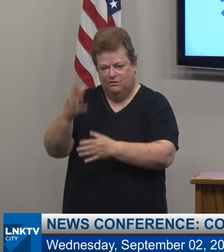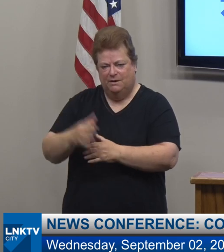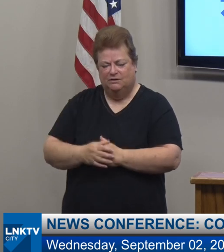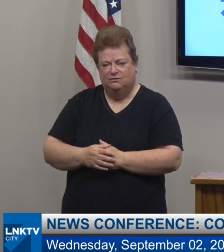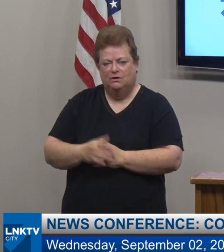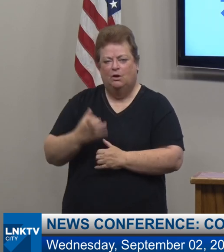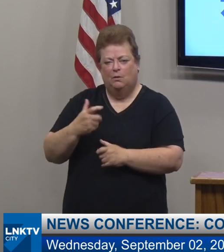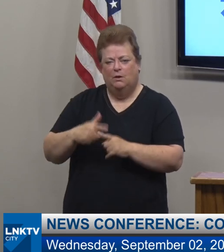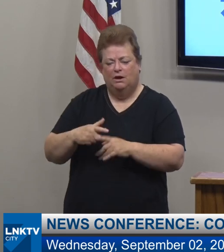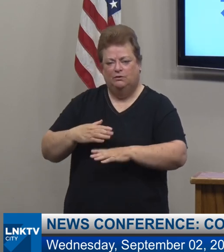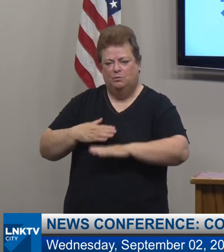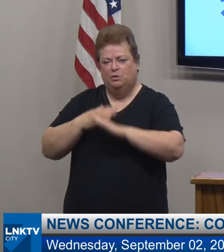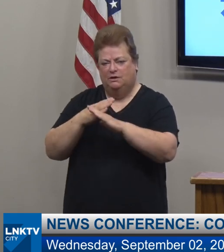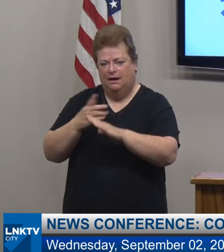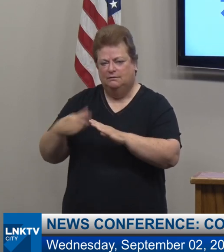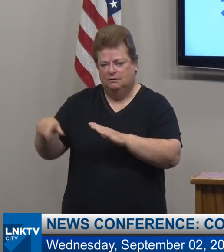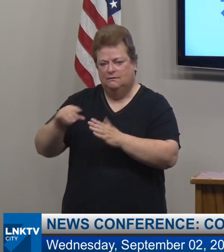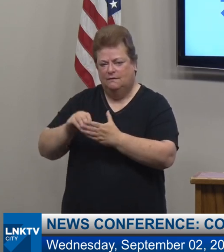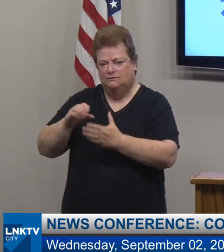to protect the student.